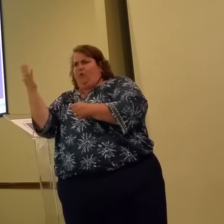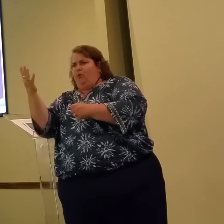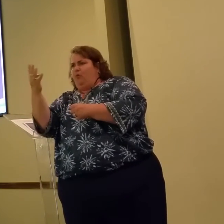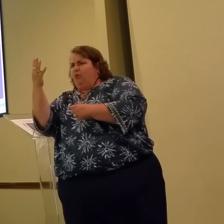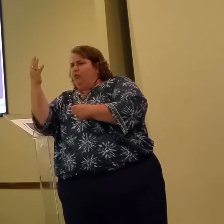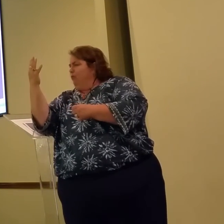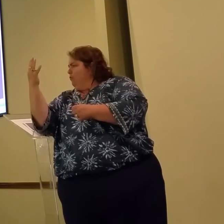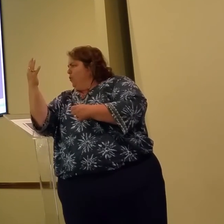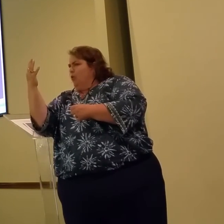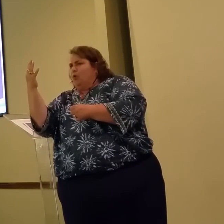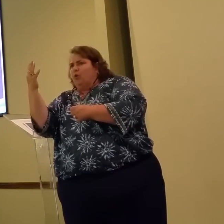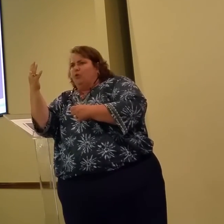you all know there's several here,